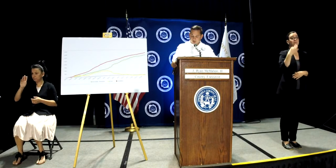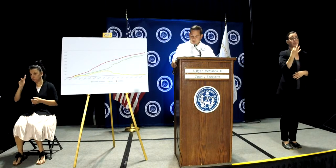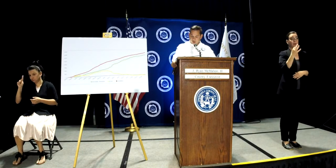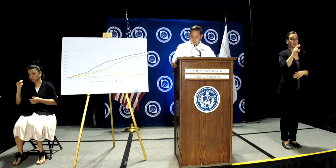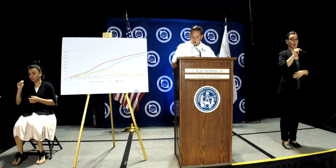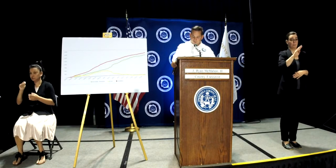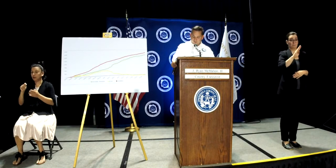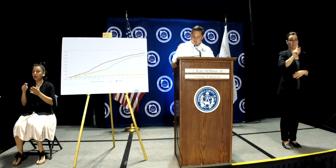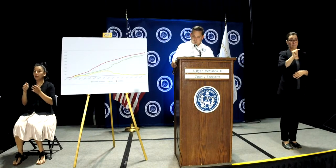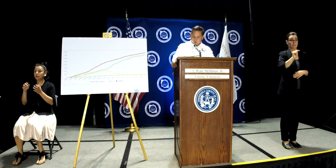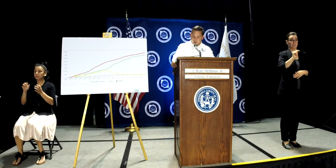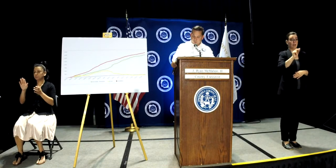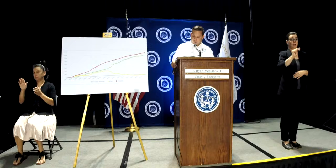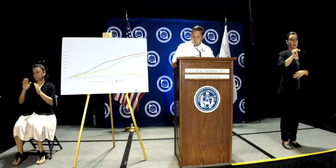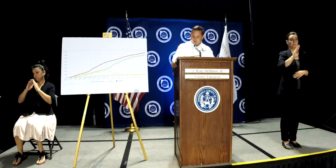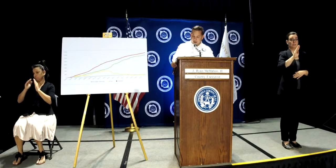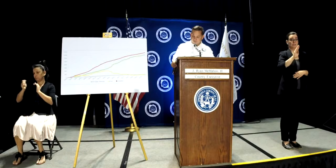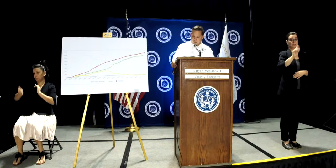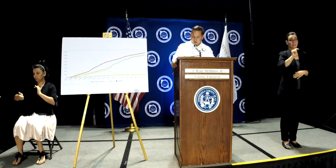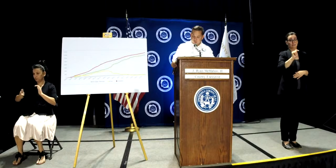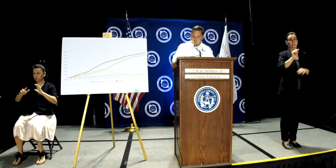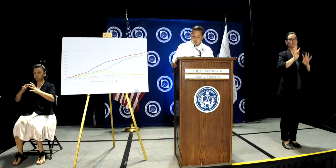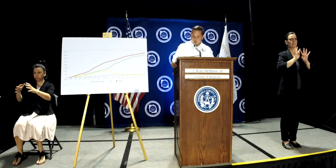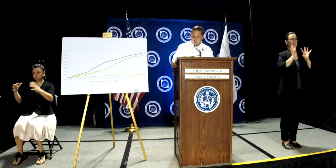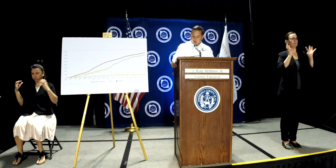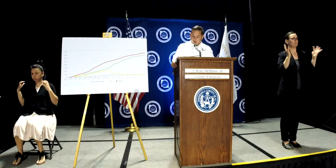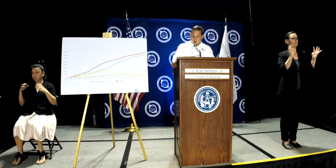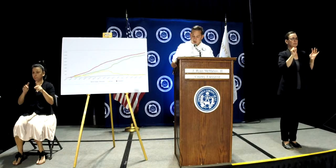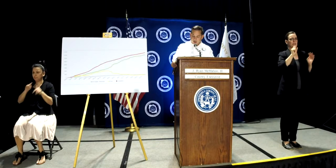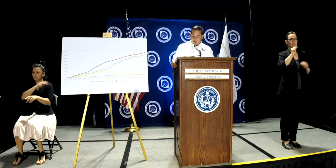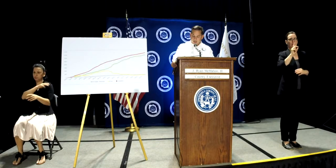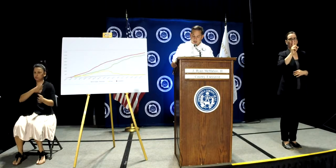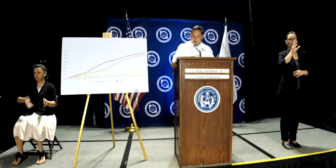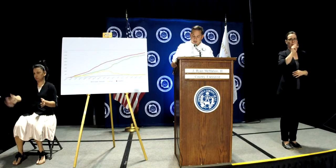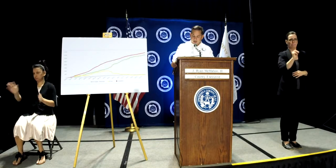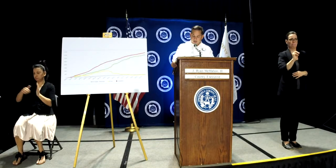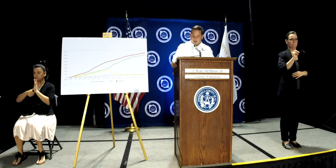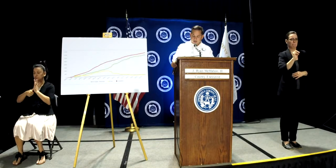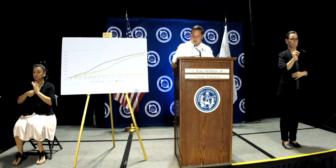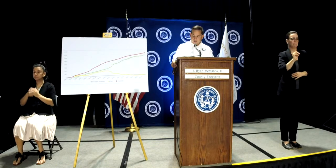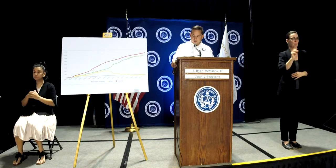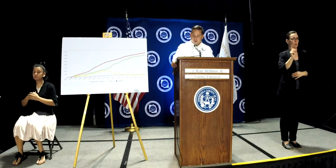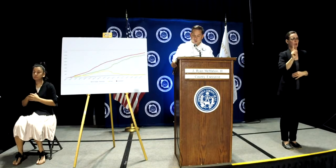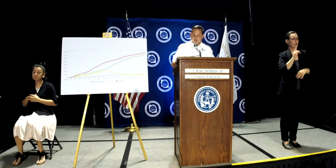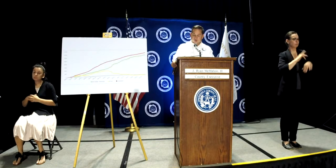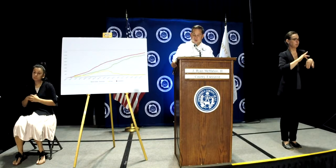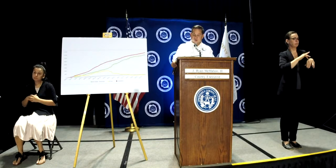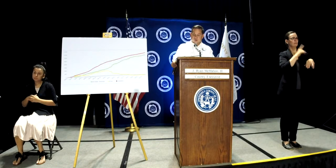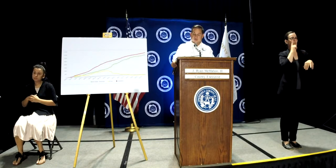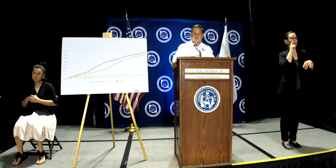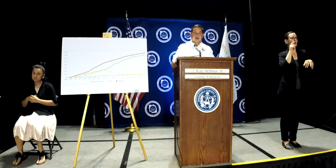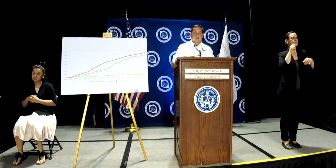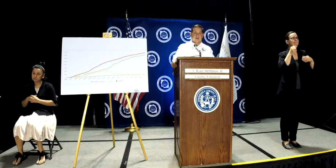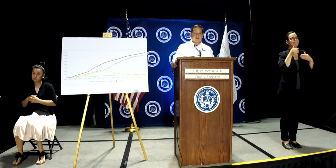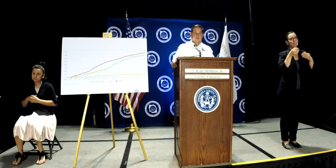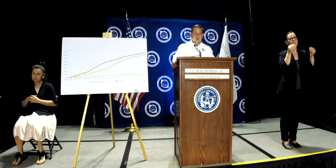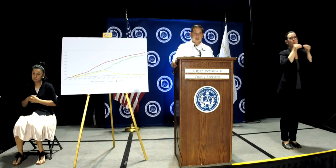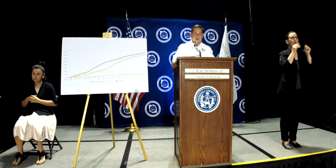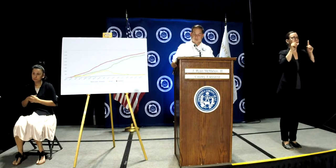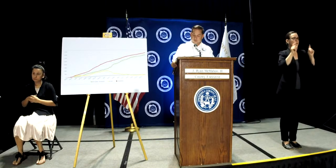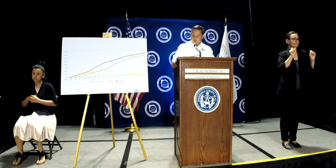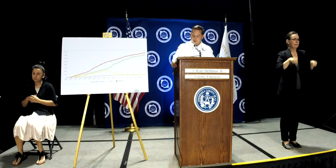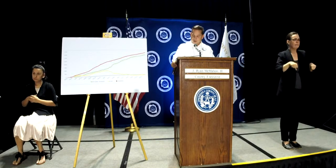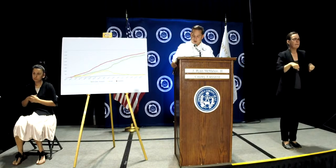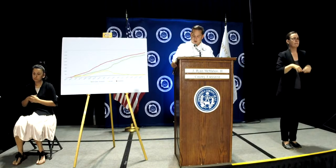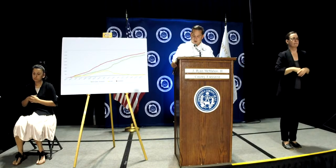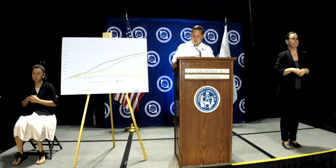there. My office will be helping to staff that as well. And then the Syracuse City District has finalized their